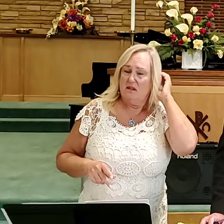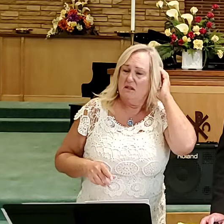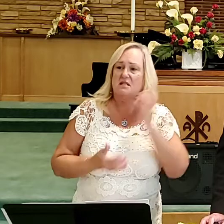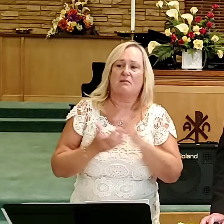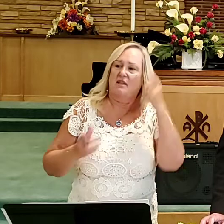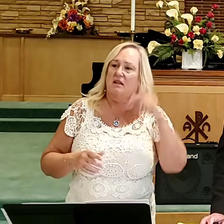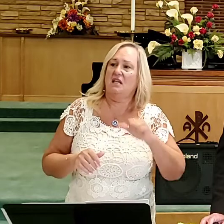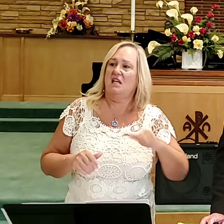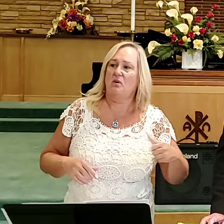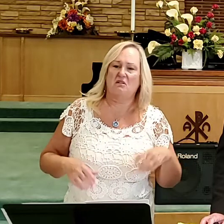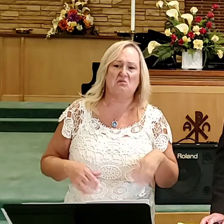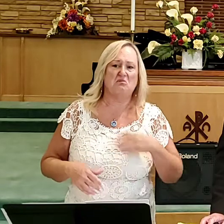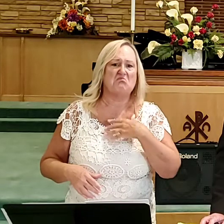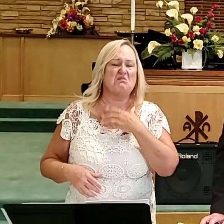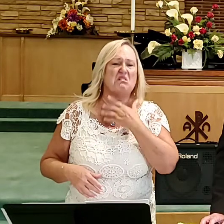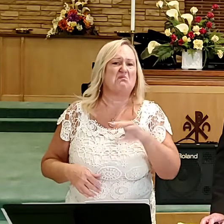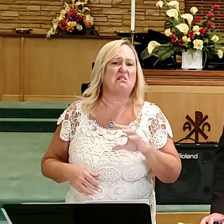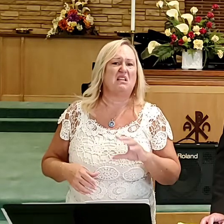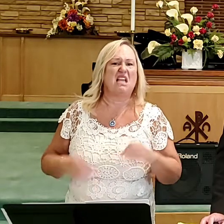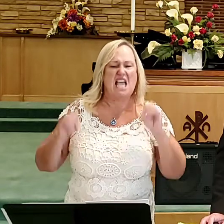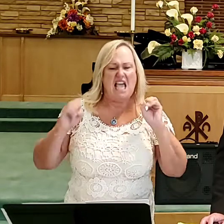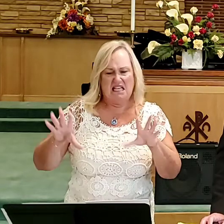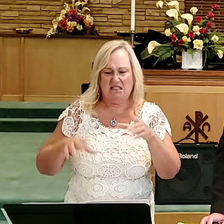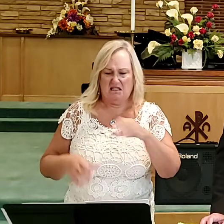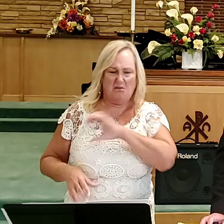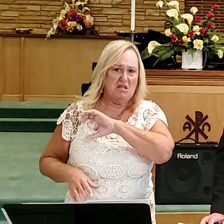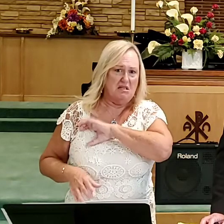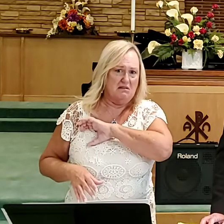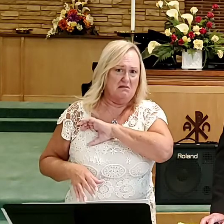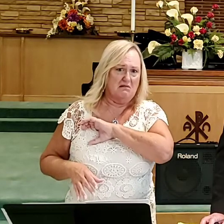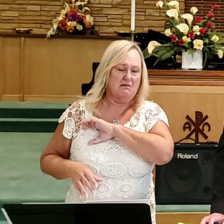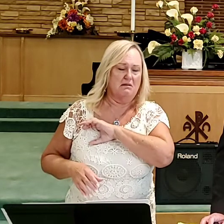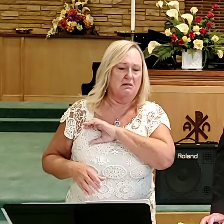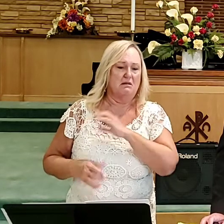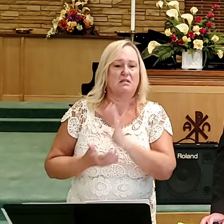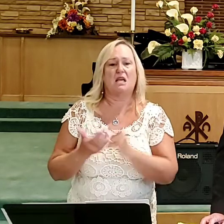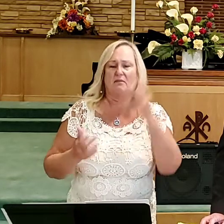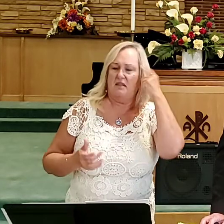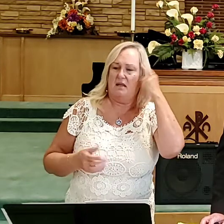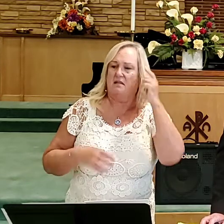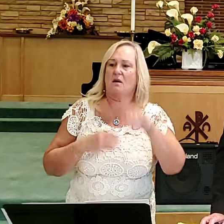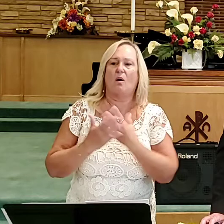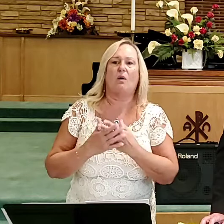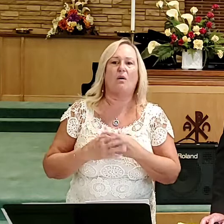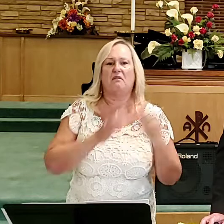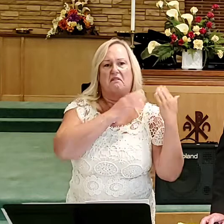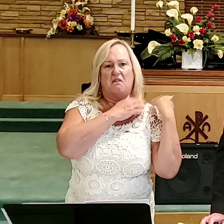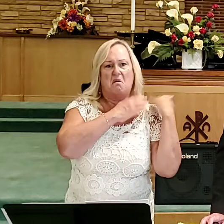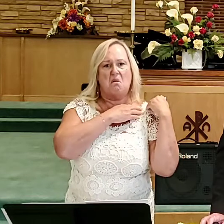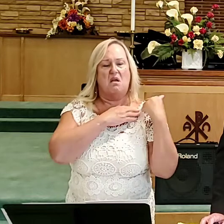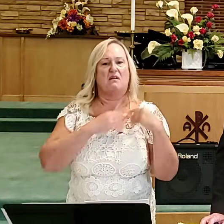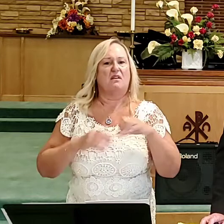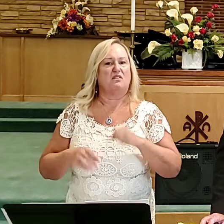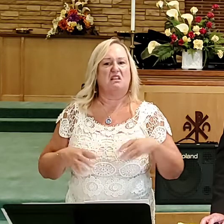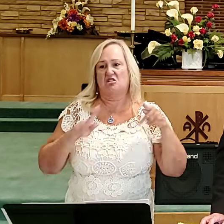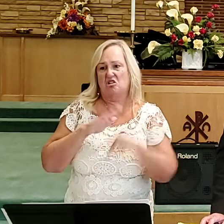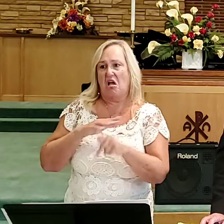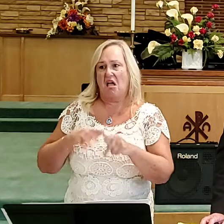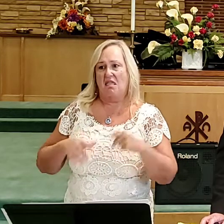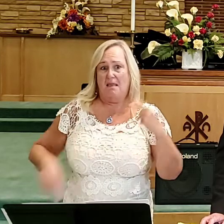anyone who complains hates the police. Some think it is all the fault of those who get shot in the